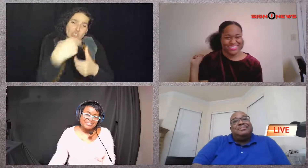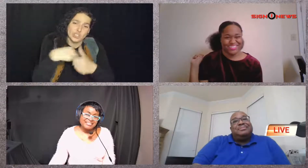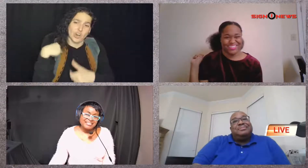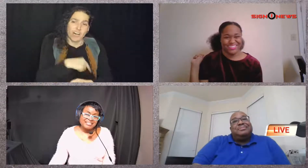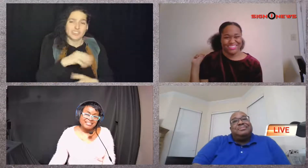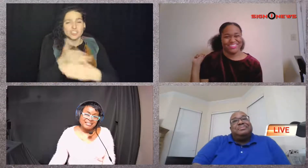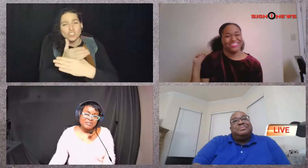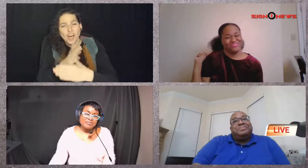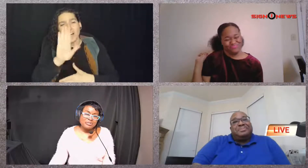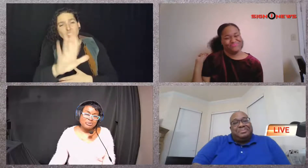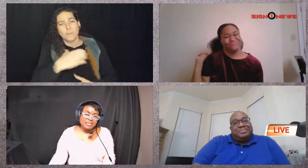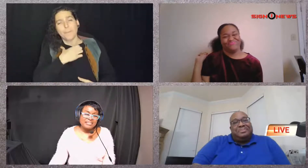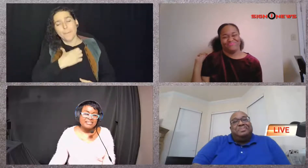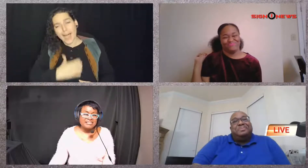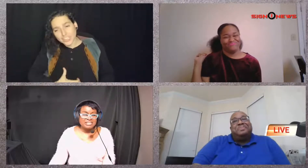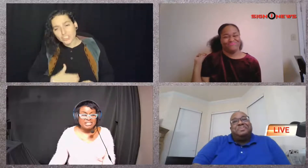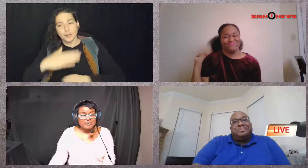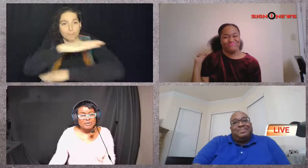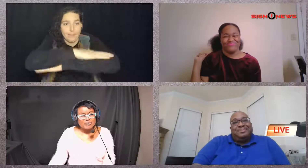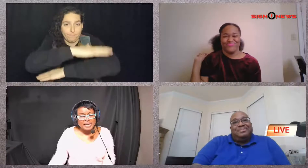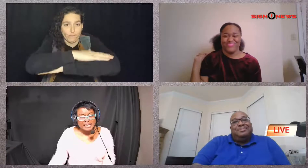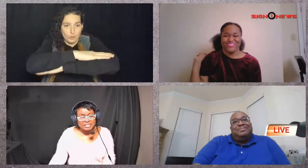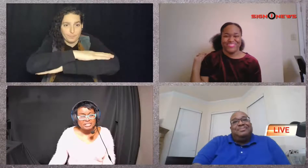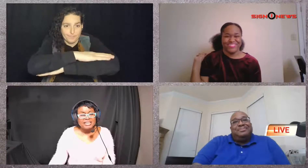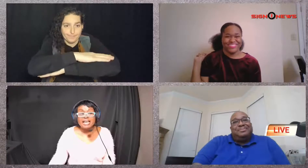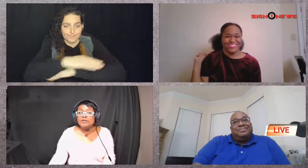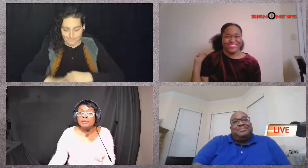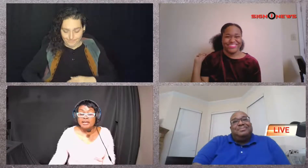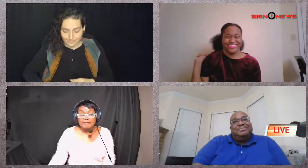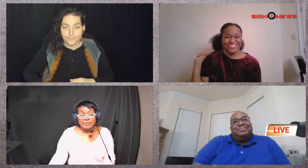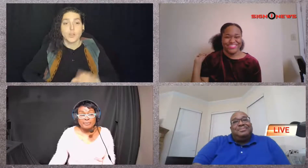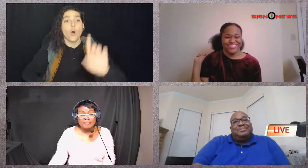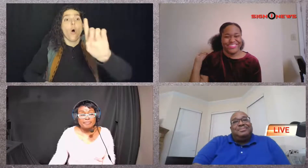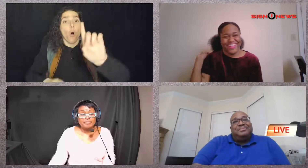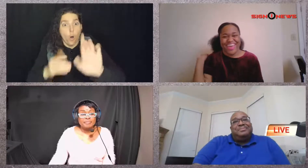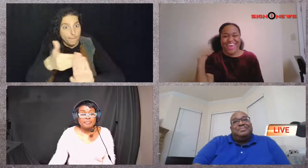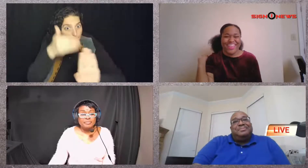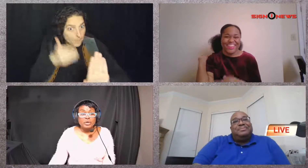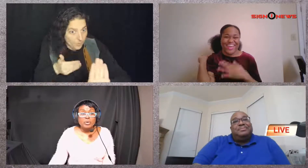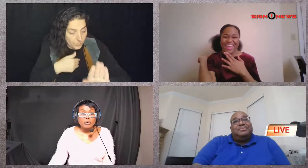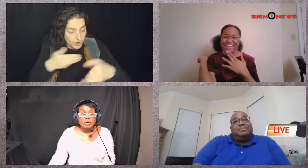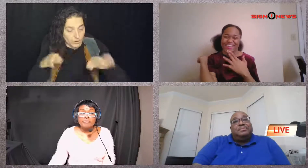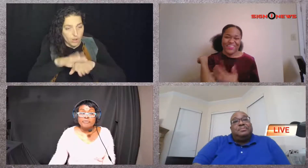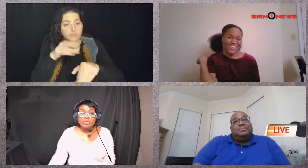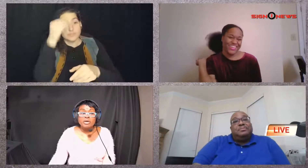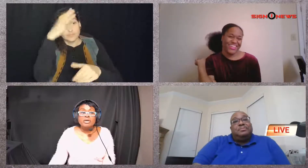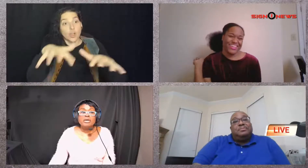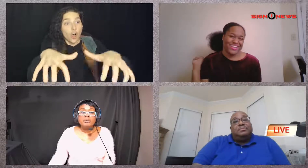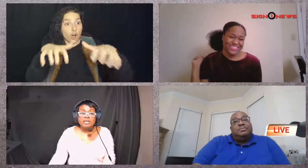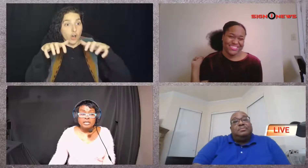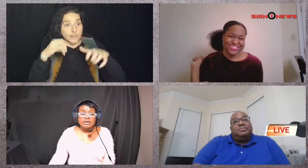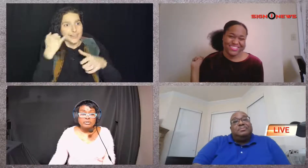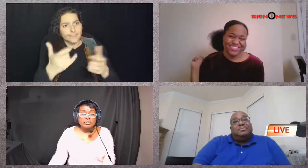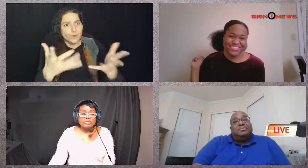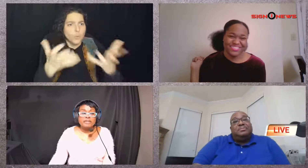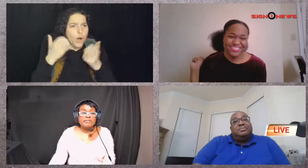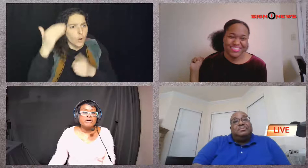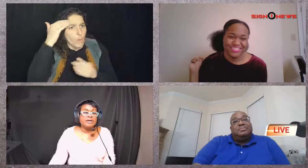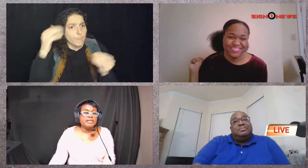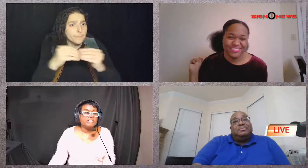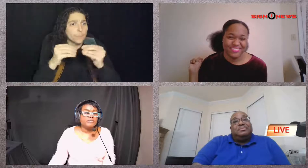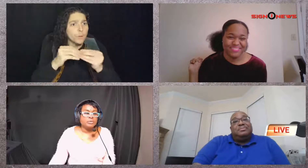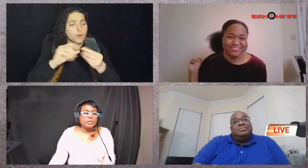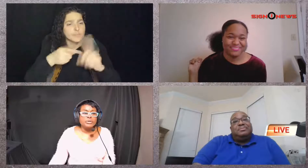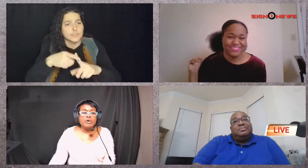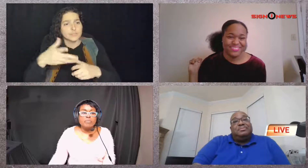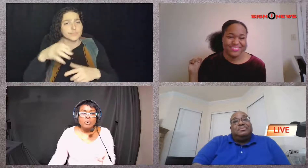again. Thank you for joining us and sharing your passion and your platform. Oh, before we close, for